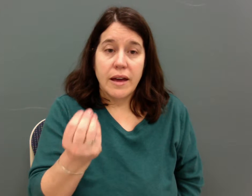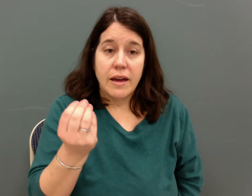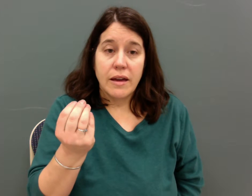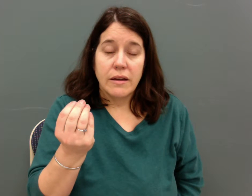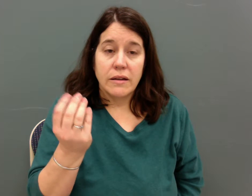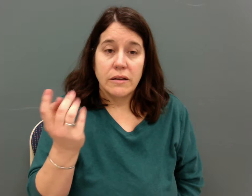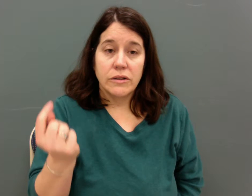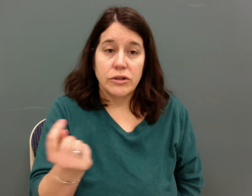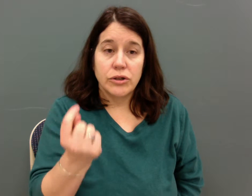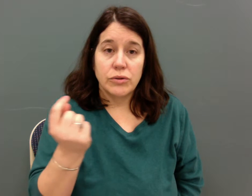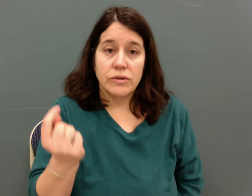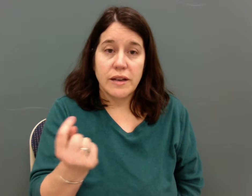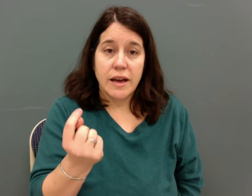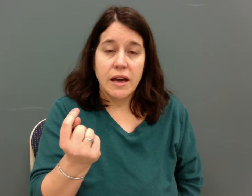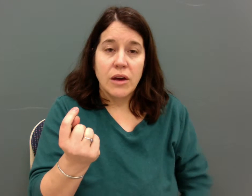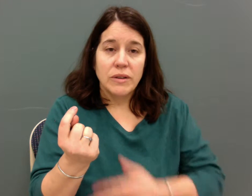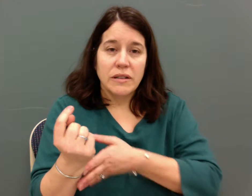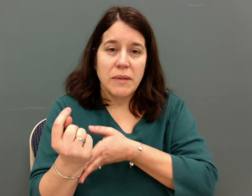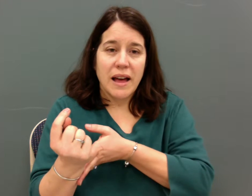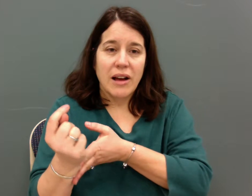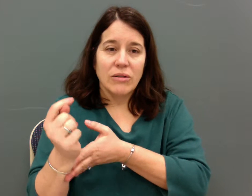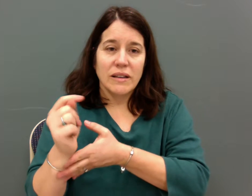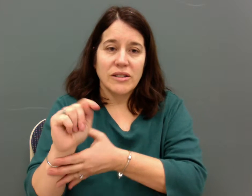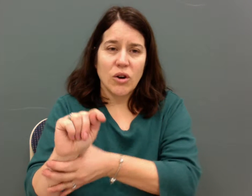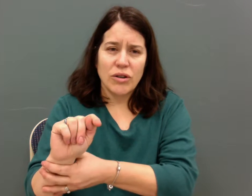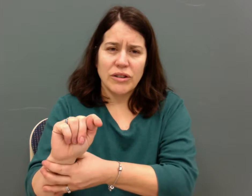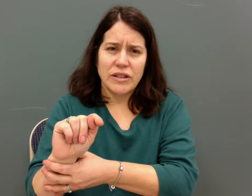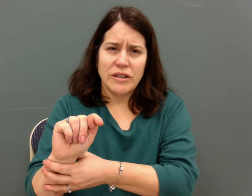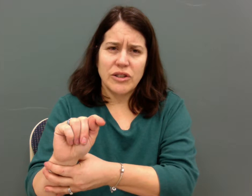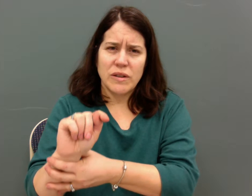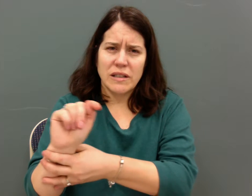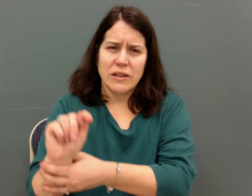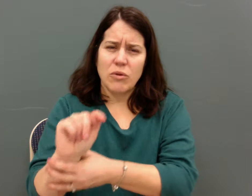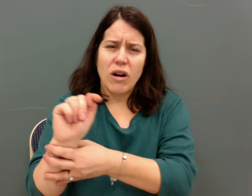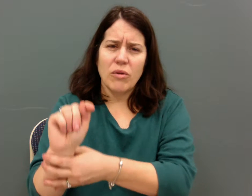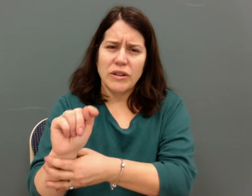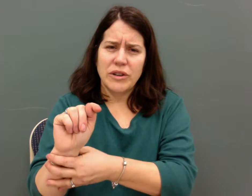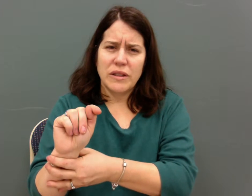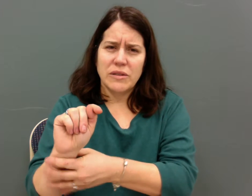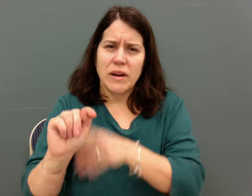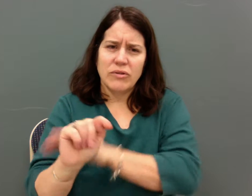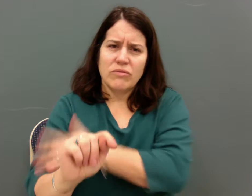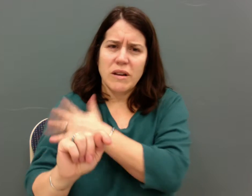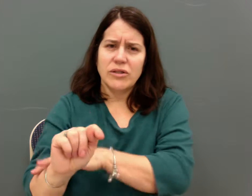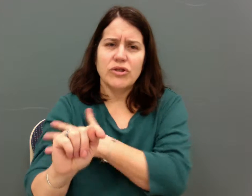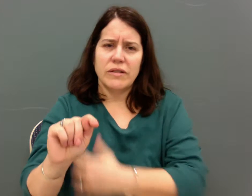Monday, Tuesday. We talked about how it's harder to do it. It's a little more awkward to do it this way on your muscles. You can feel